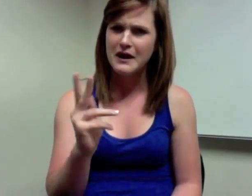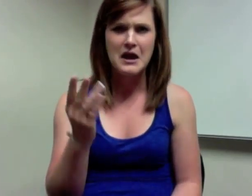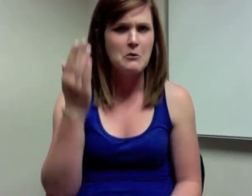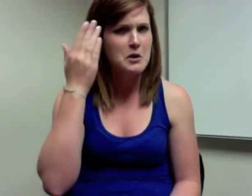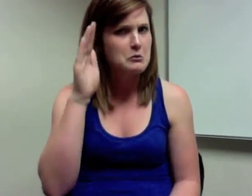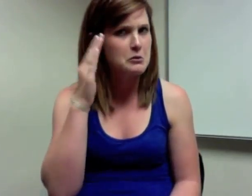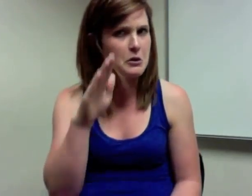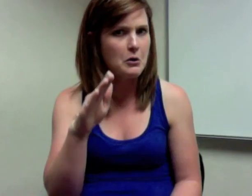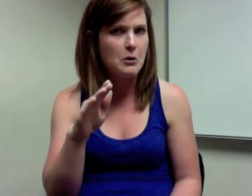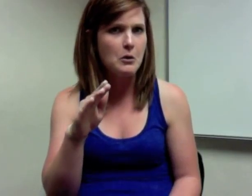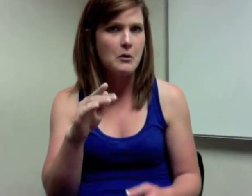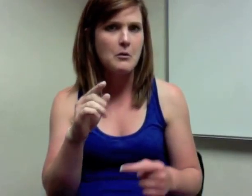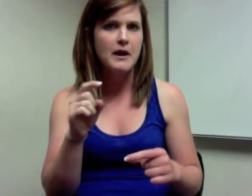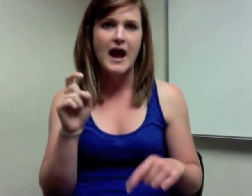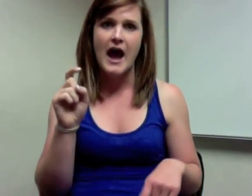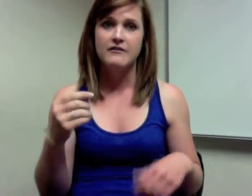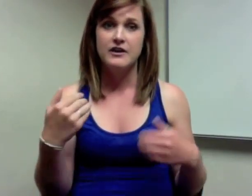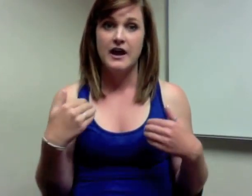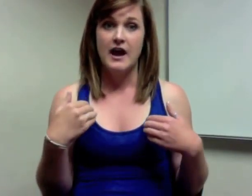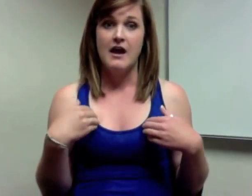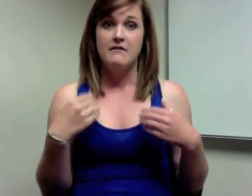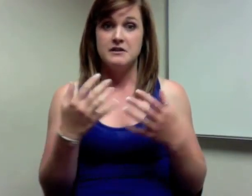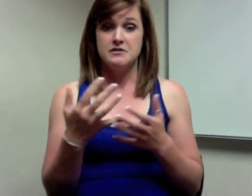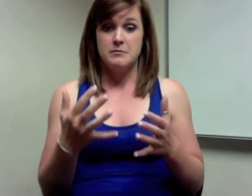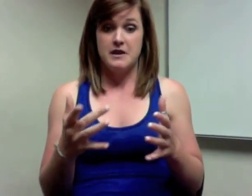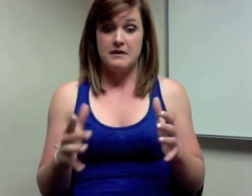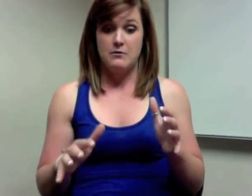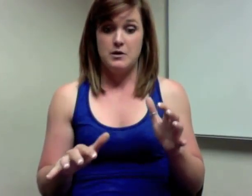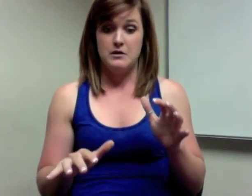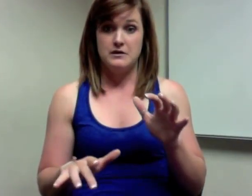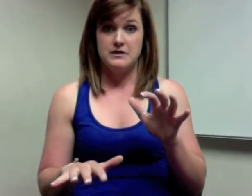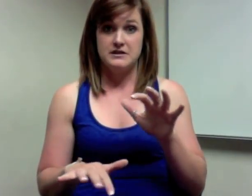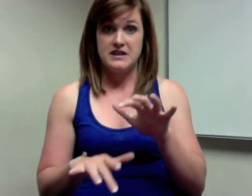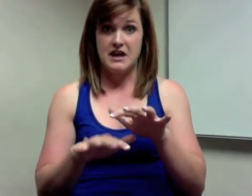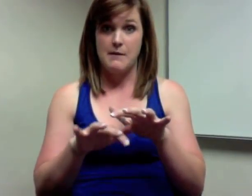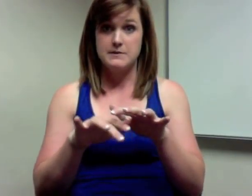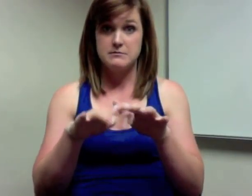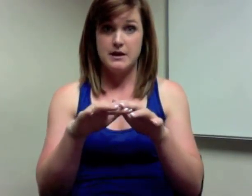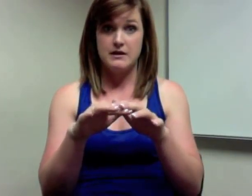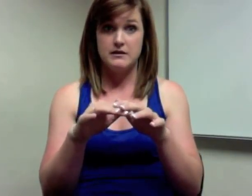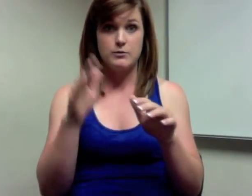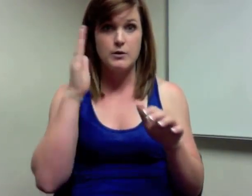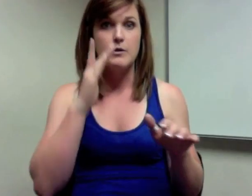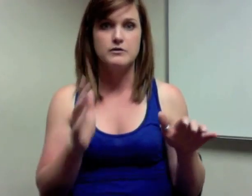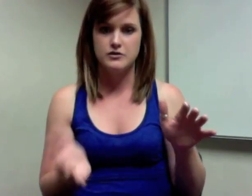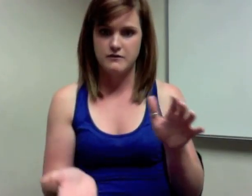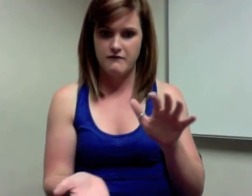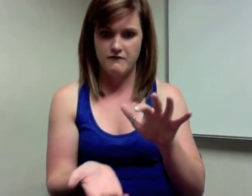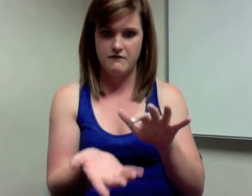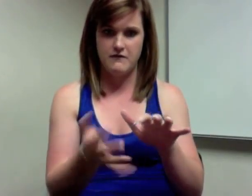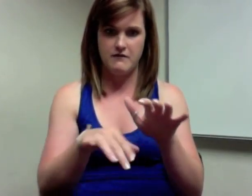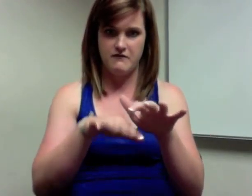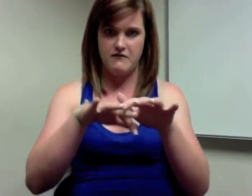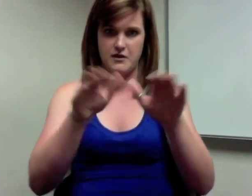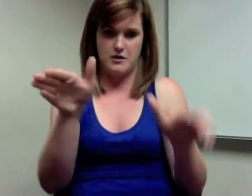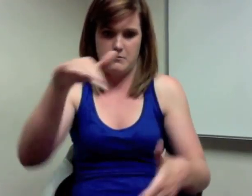gotta have something that takes up space because we're gonna fill this up. And if we just